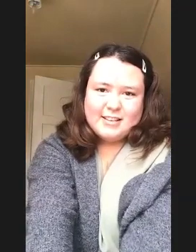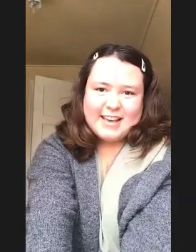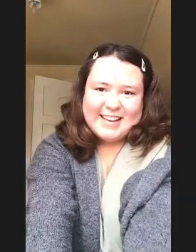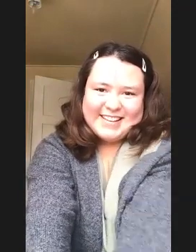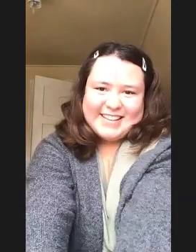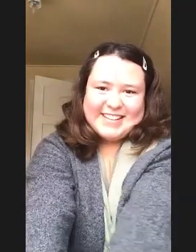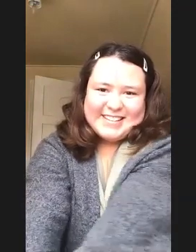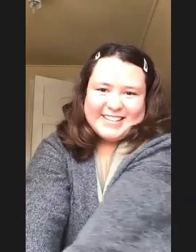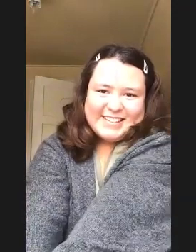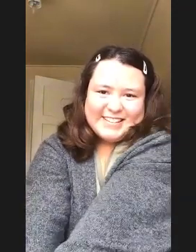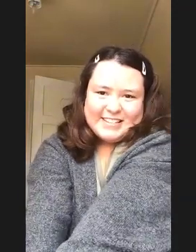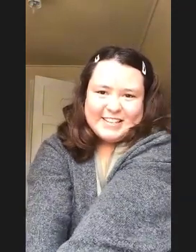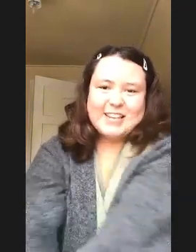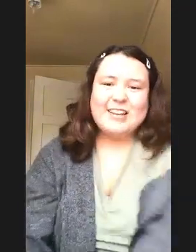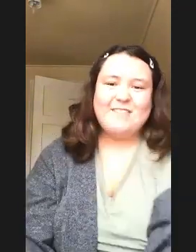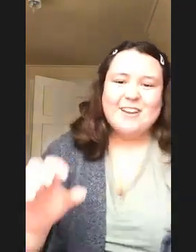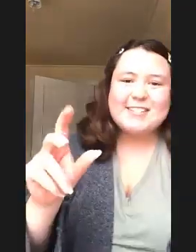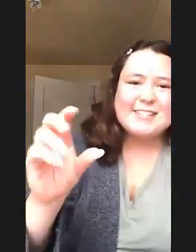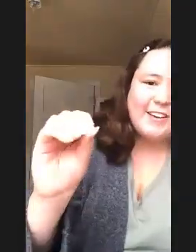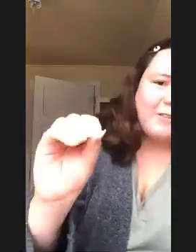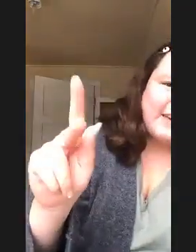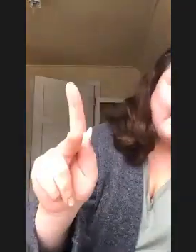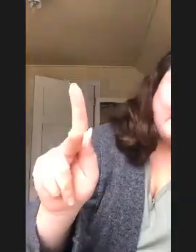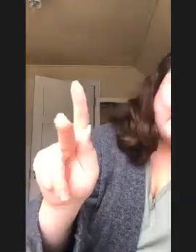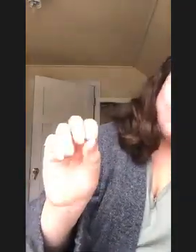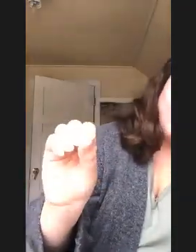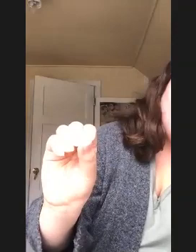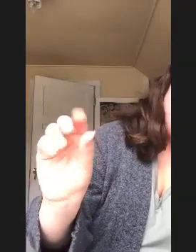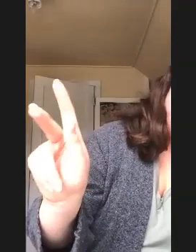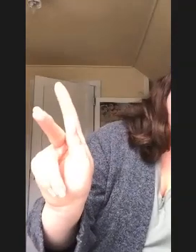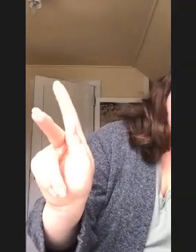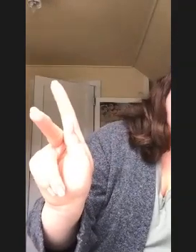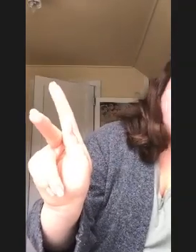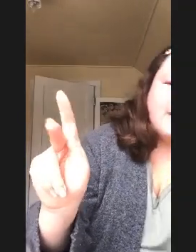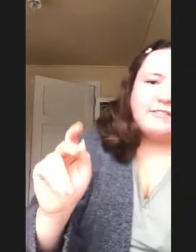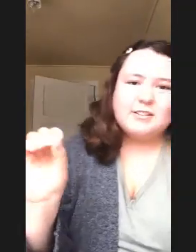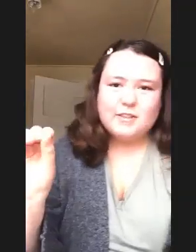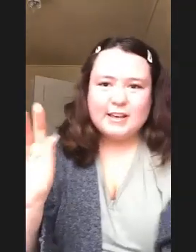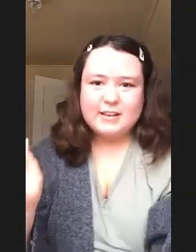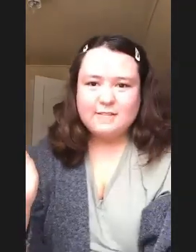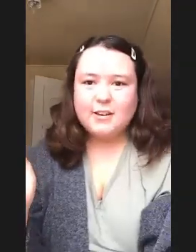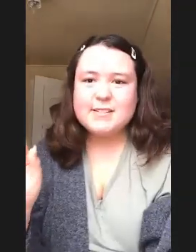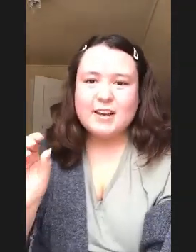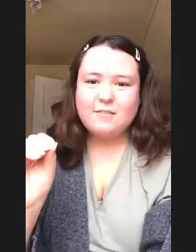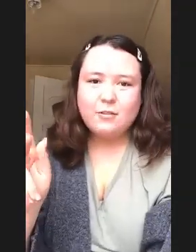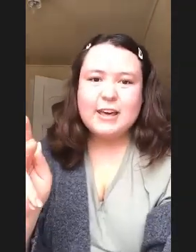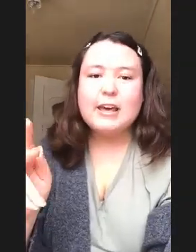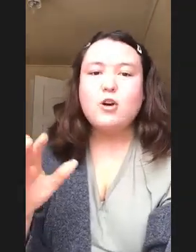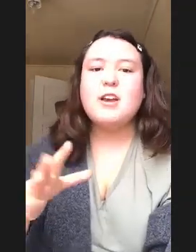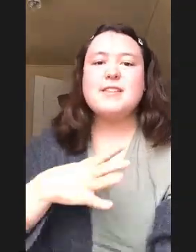Yeah. And then if you wanted to say okay, okay, you would do the finger sign for okay, or you can